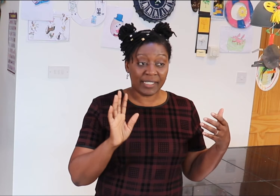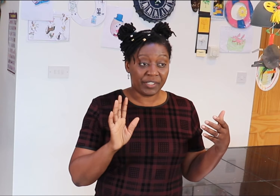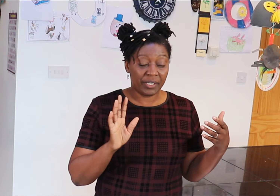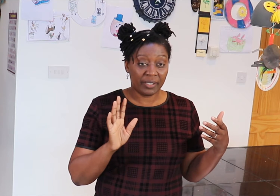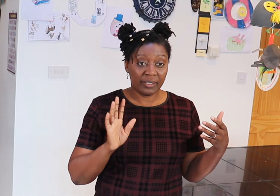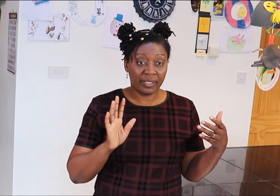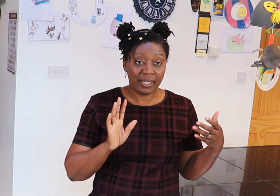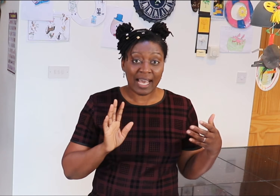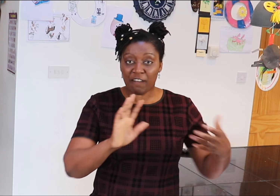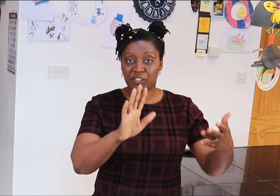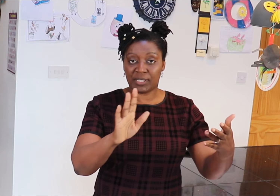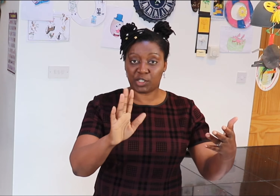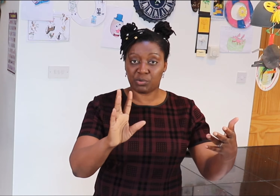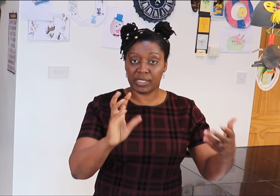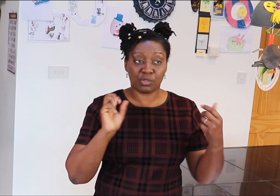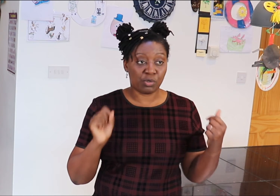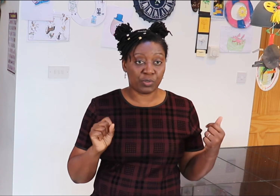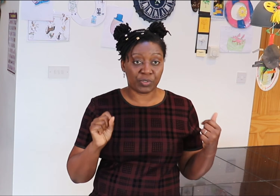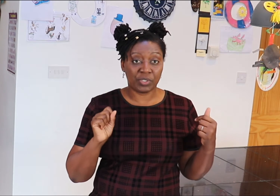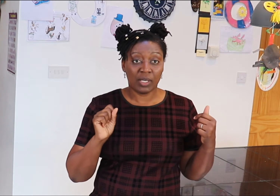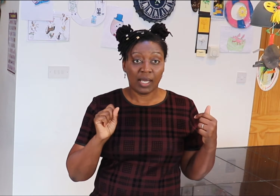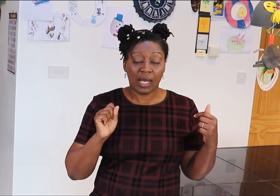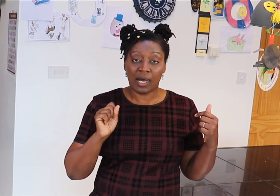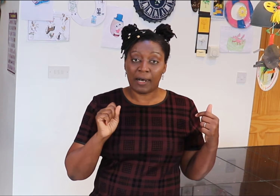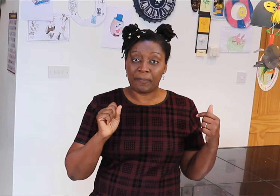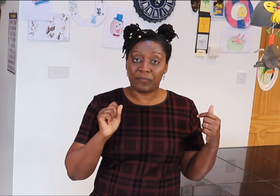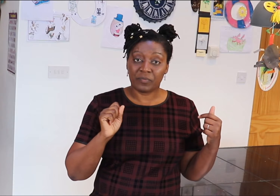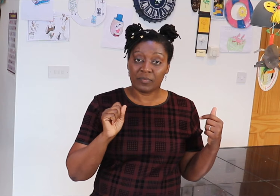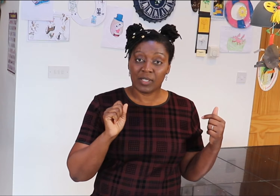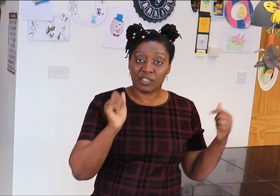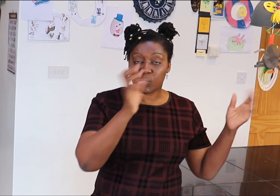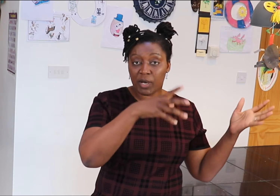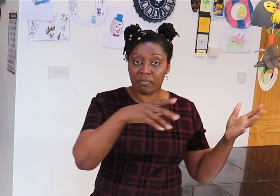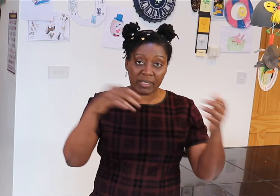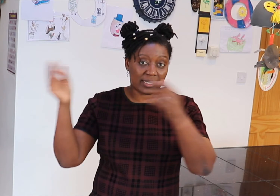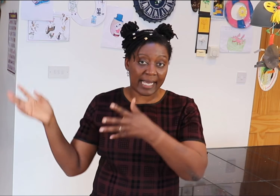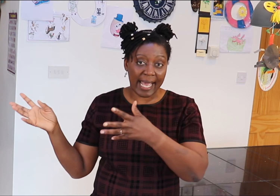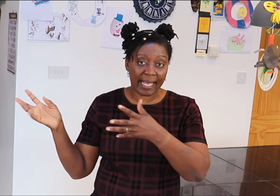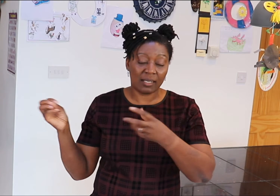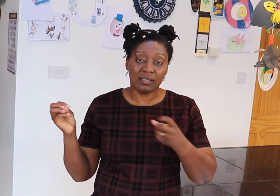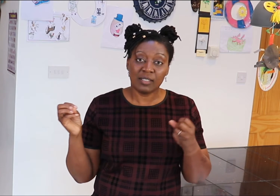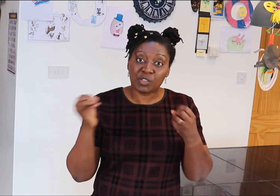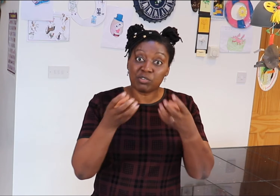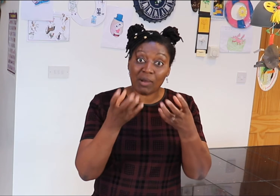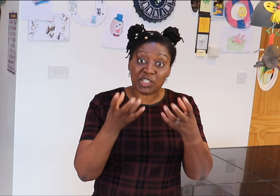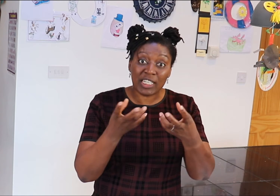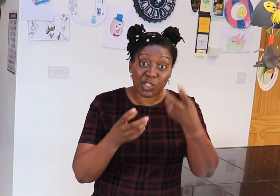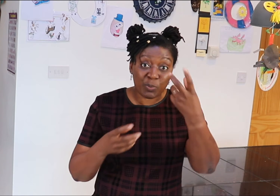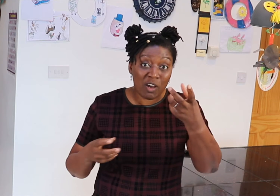and after sexual intercourse, the sperm meets the egg. So actually a